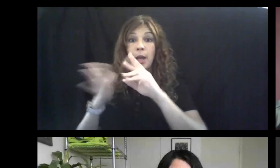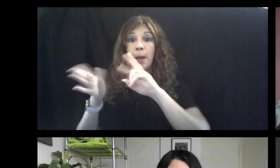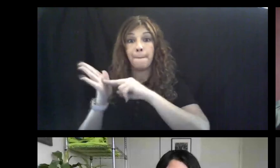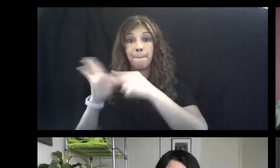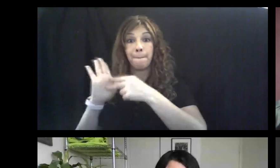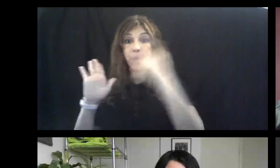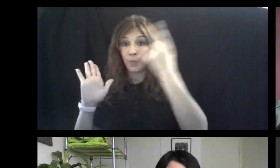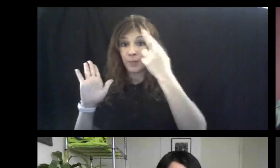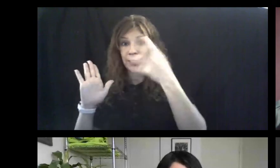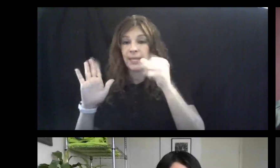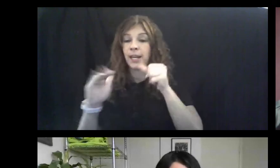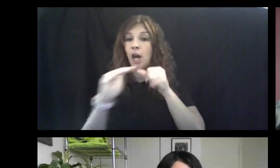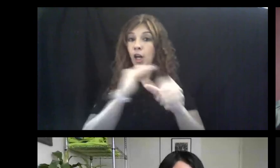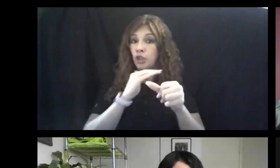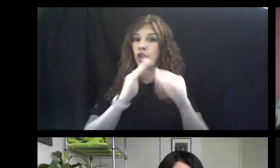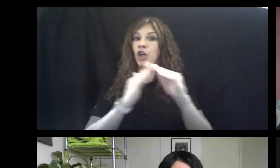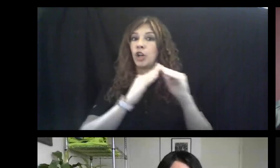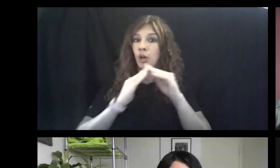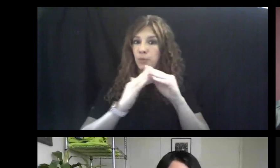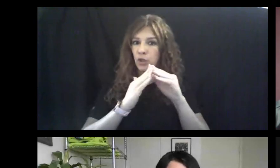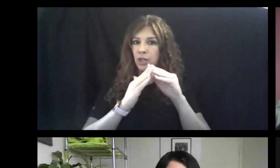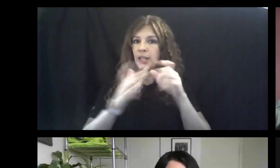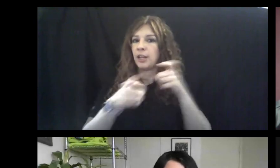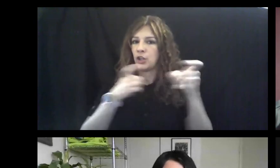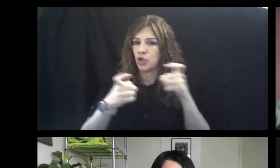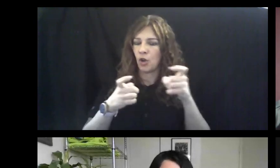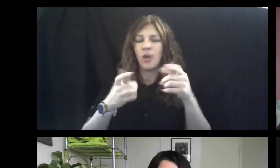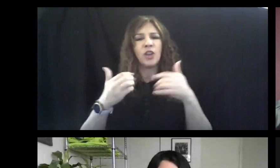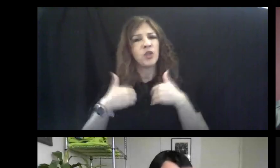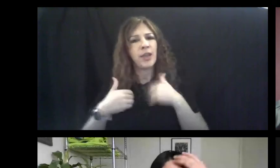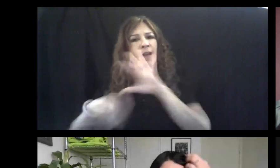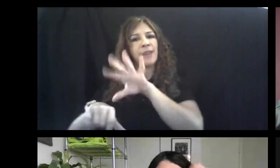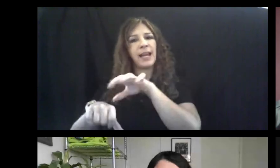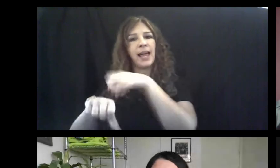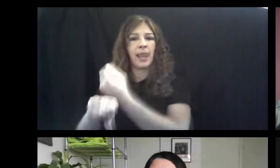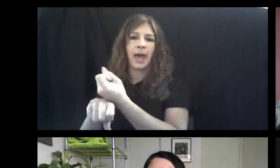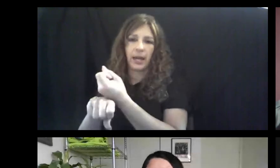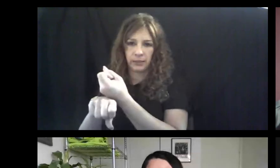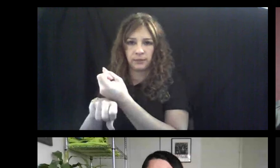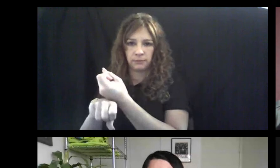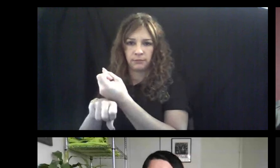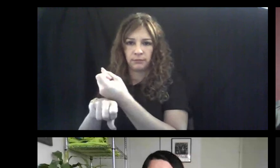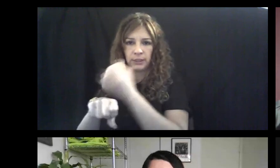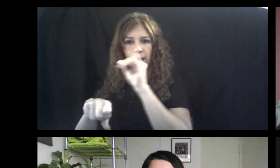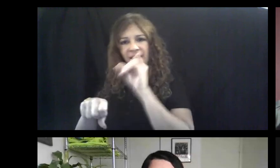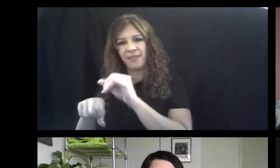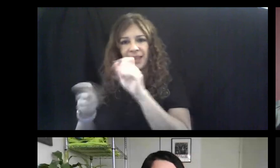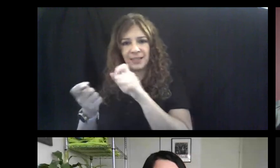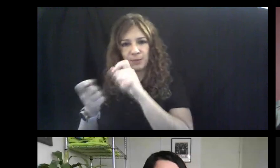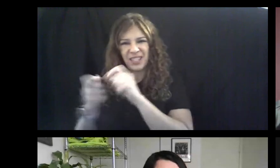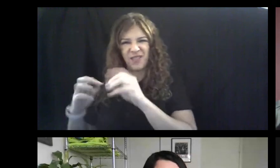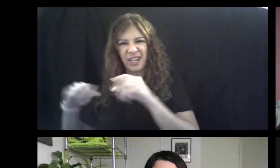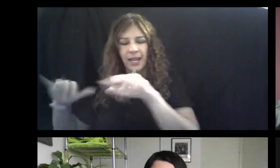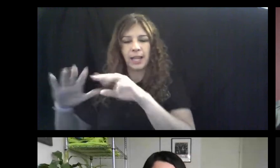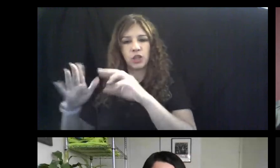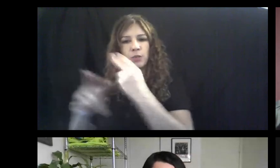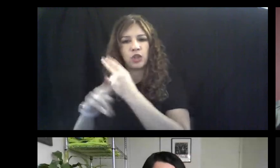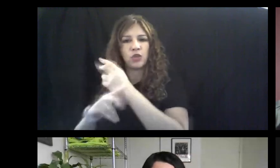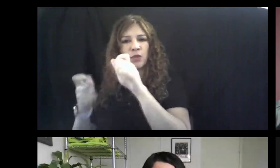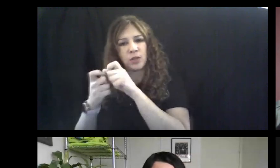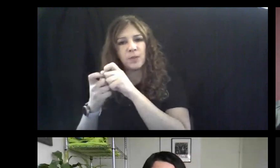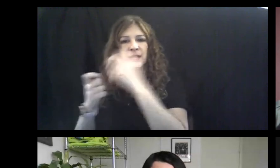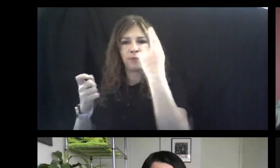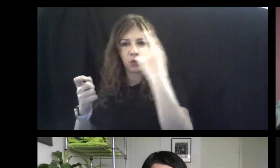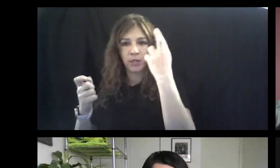So there's a lock on the land is what the land trust does. And part of that can